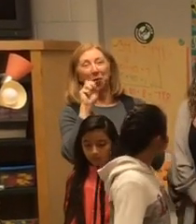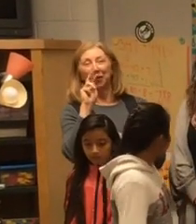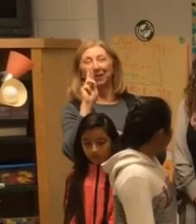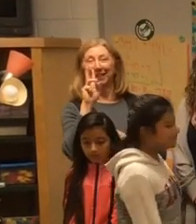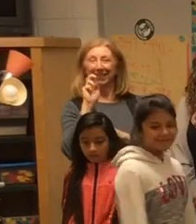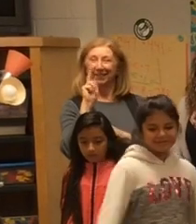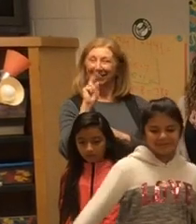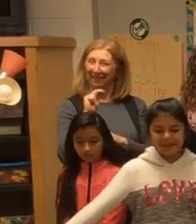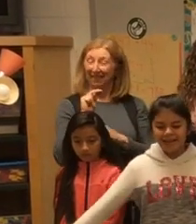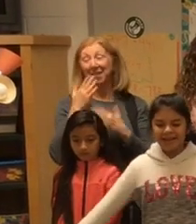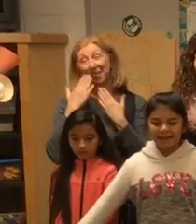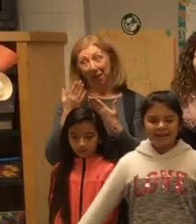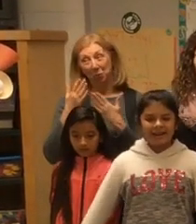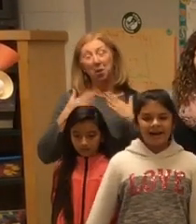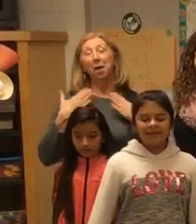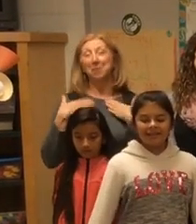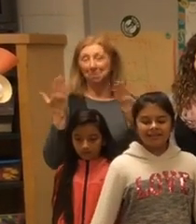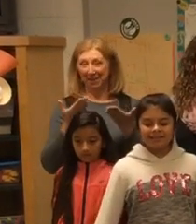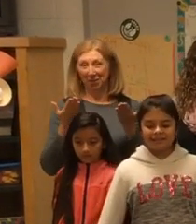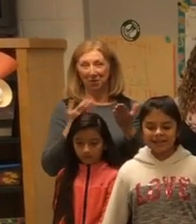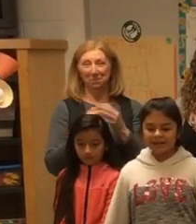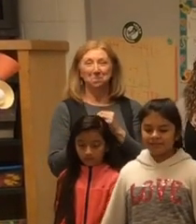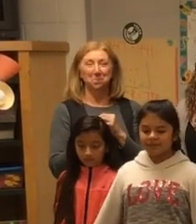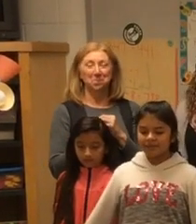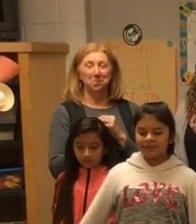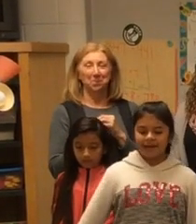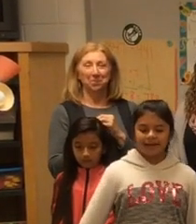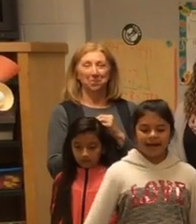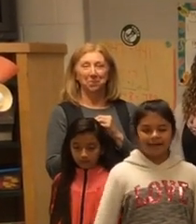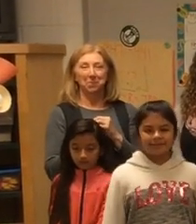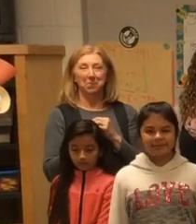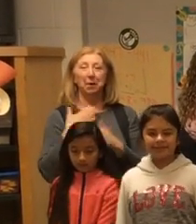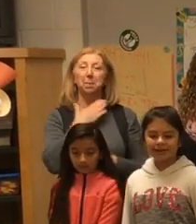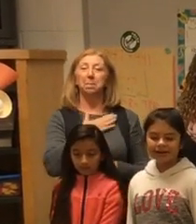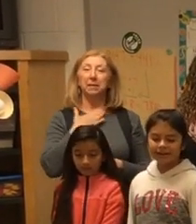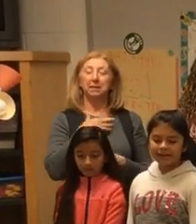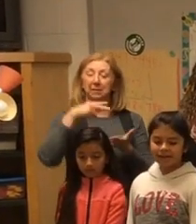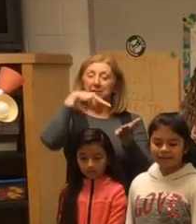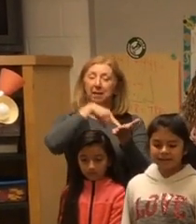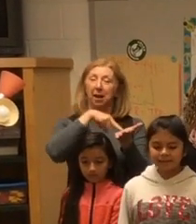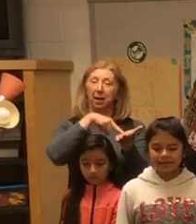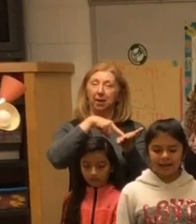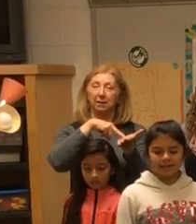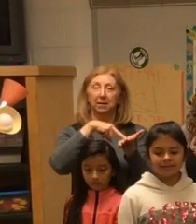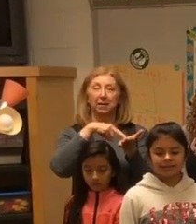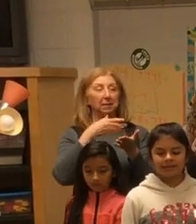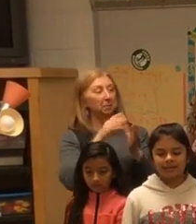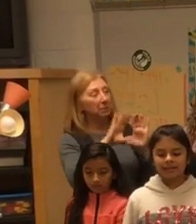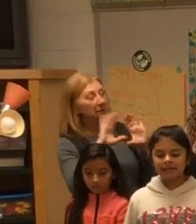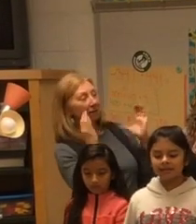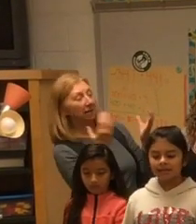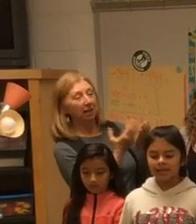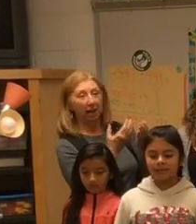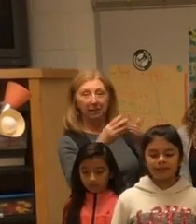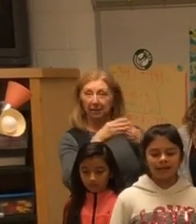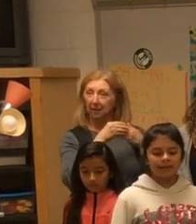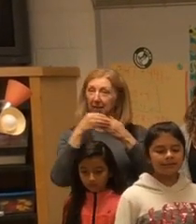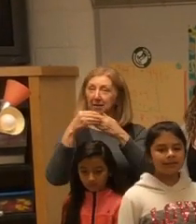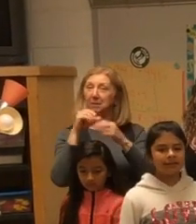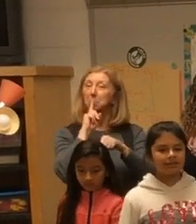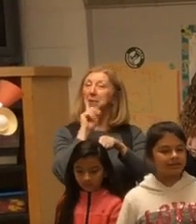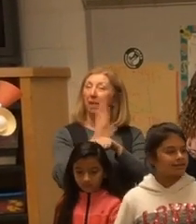to be here. Now please stand as Ms. Larkin's class lead us in